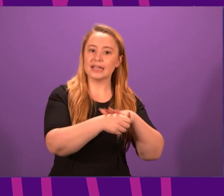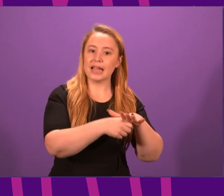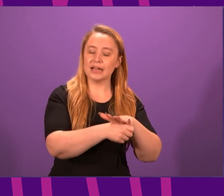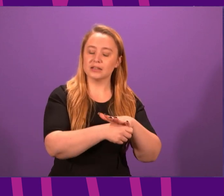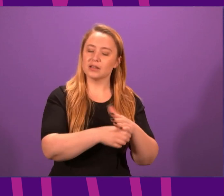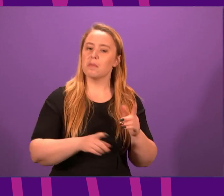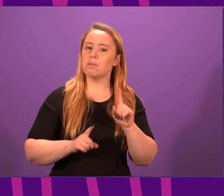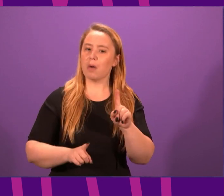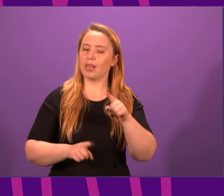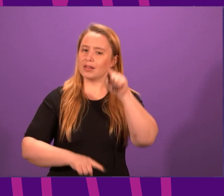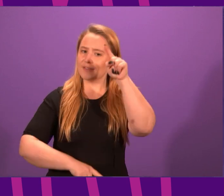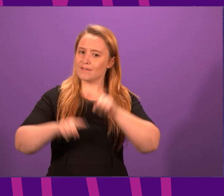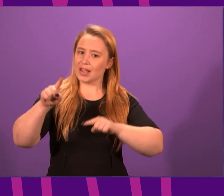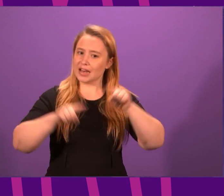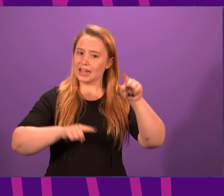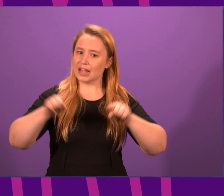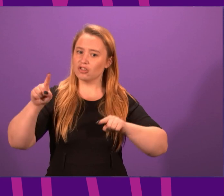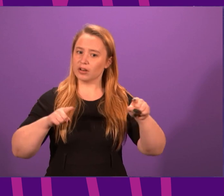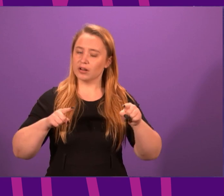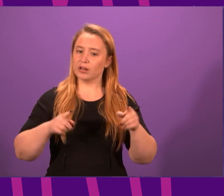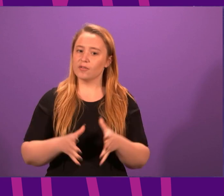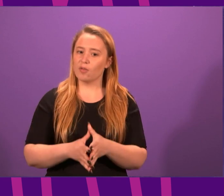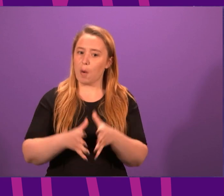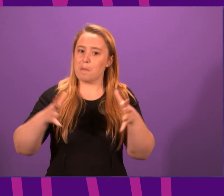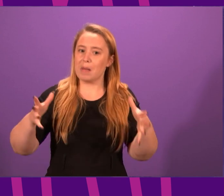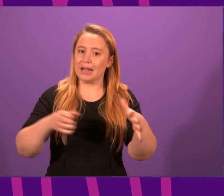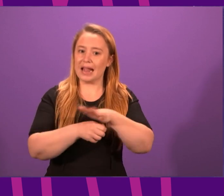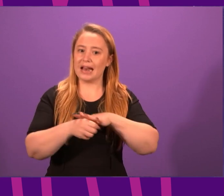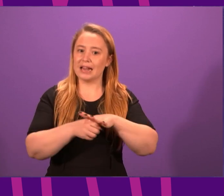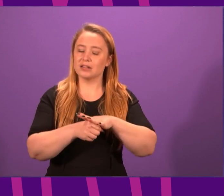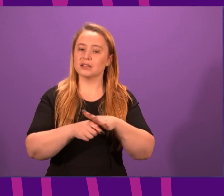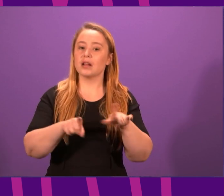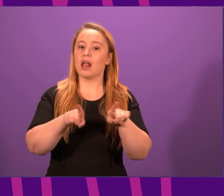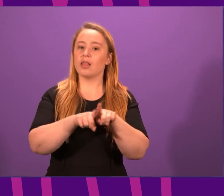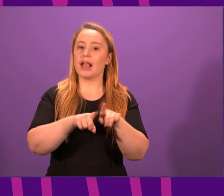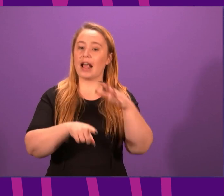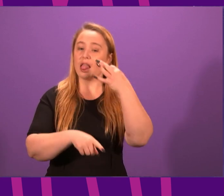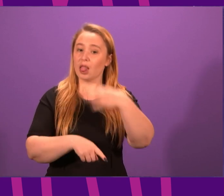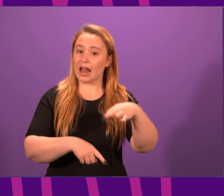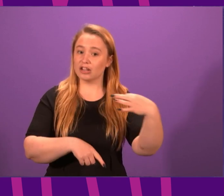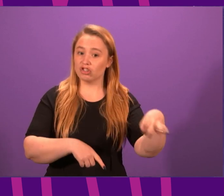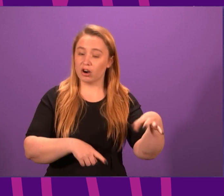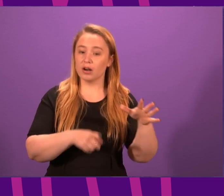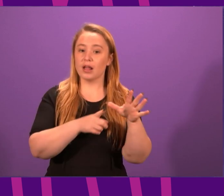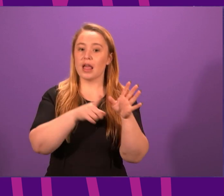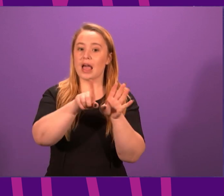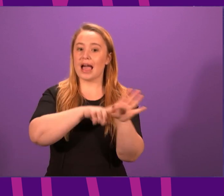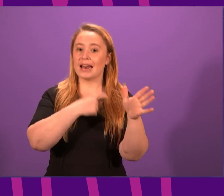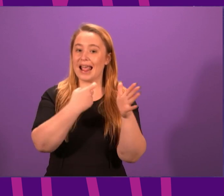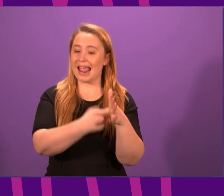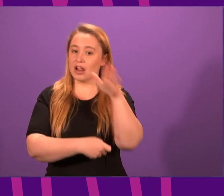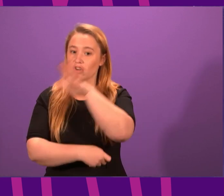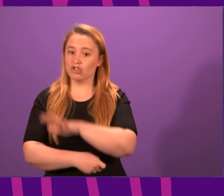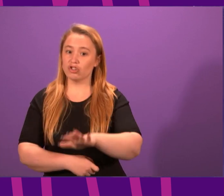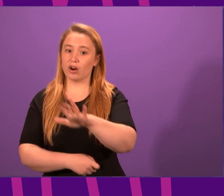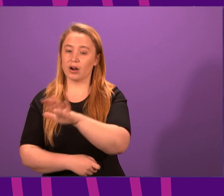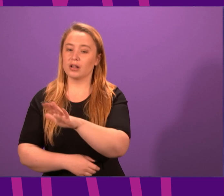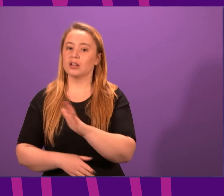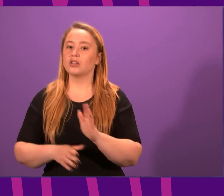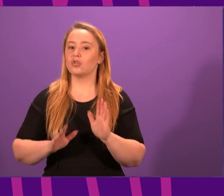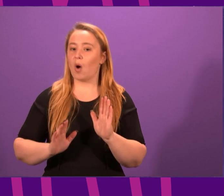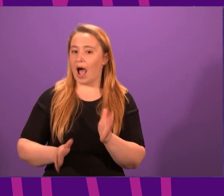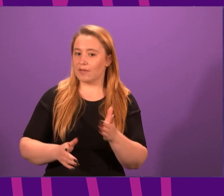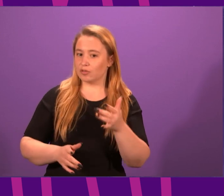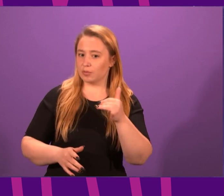variation within large health graphic areas like Ayrshire and Lanarkshire, and therefore it's appropriate that we take a look at